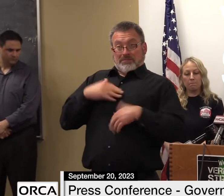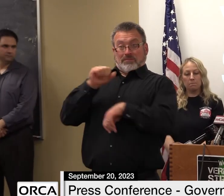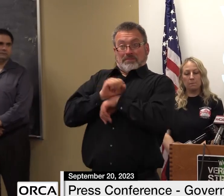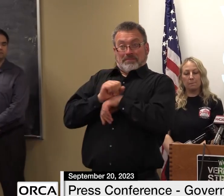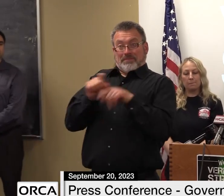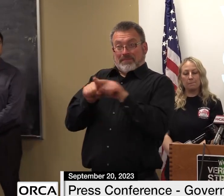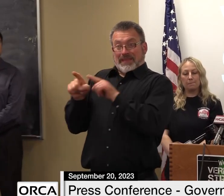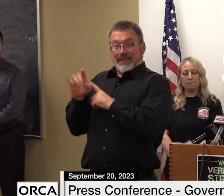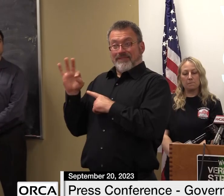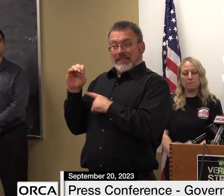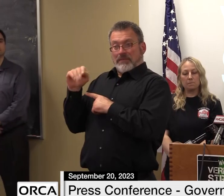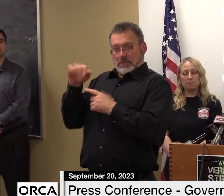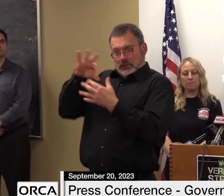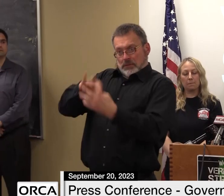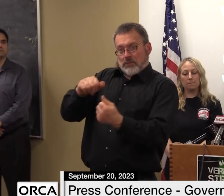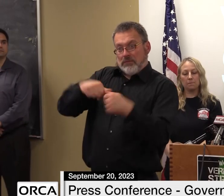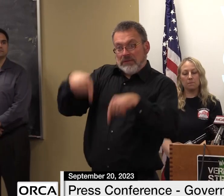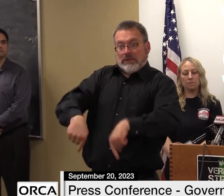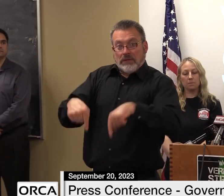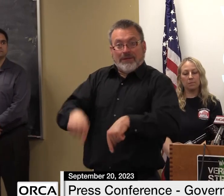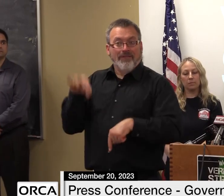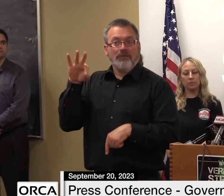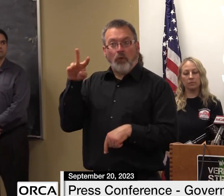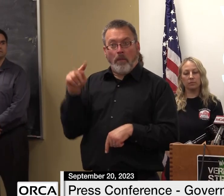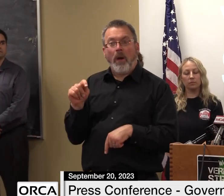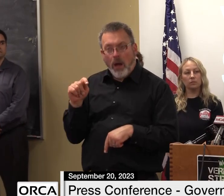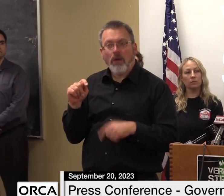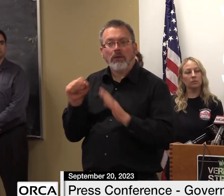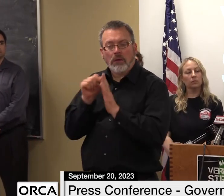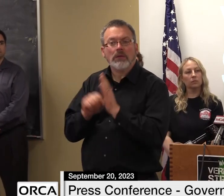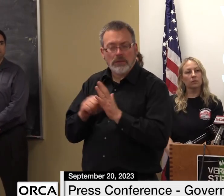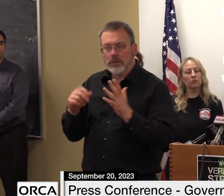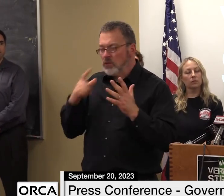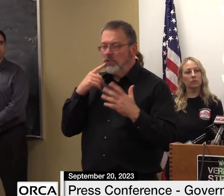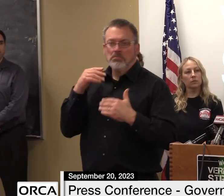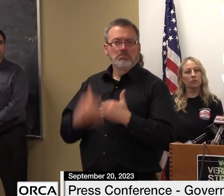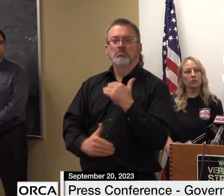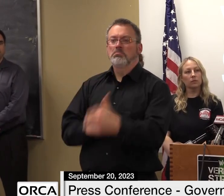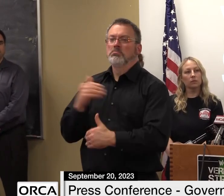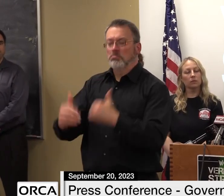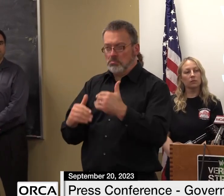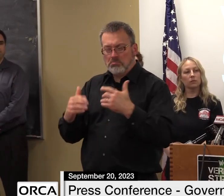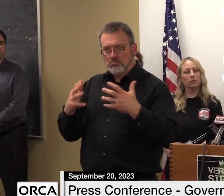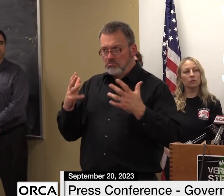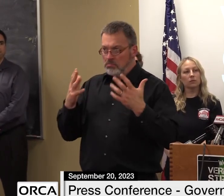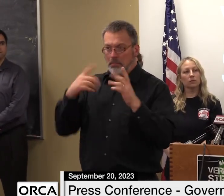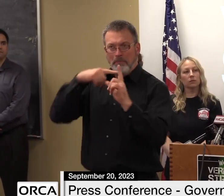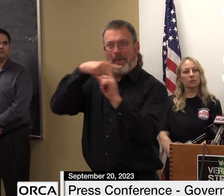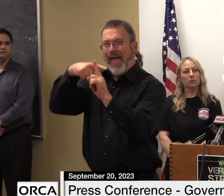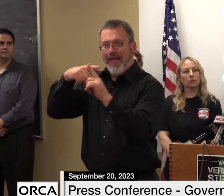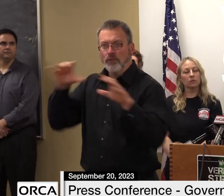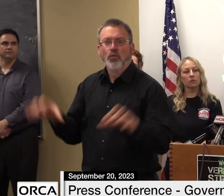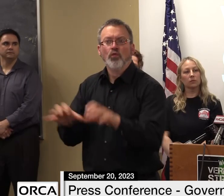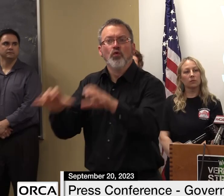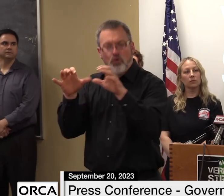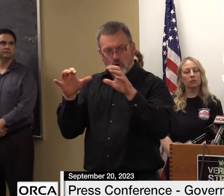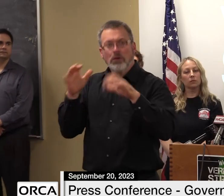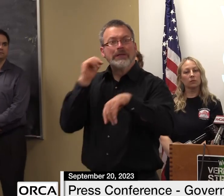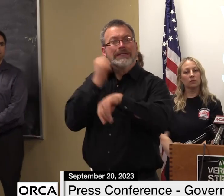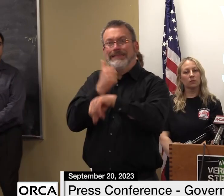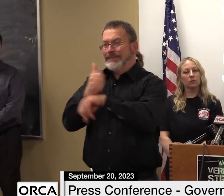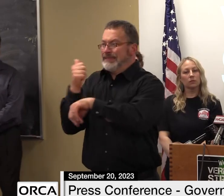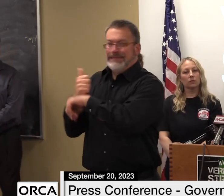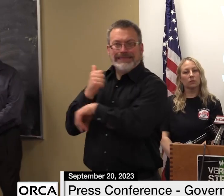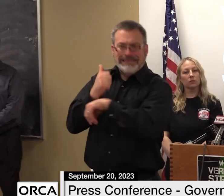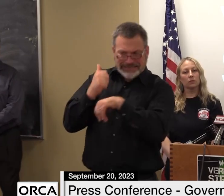has leaned so far forward so quickly that, you know, we're gonna have them set up in a relatively short period of time